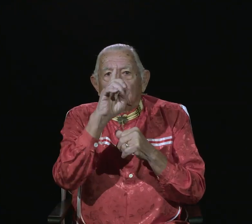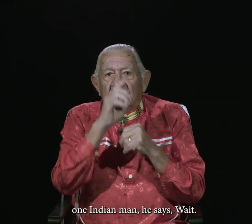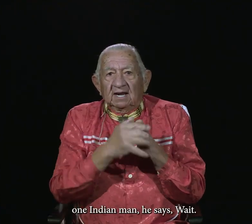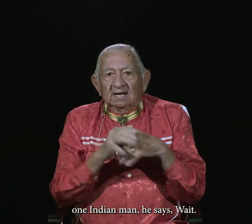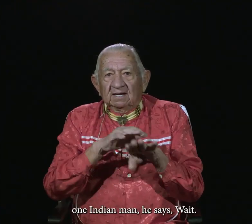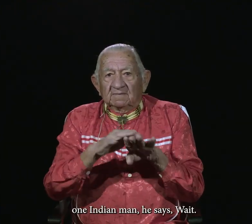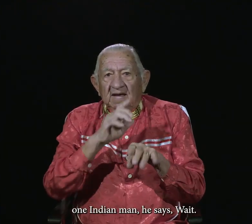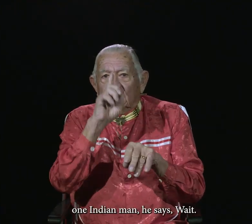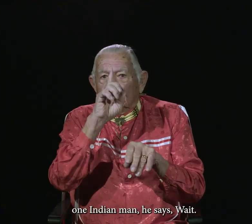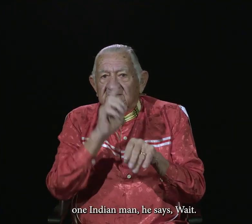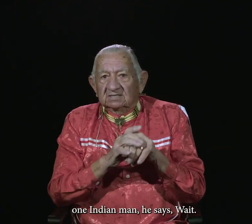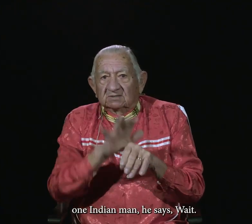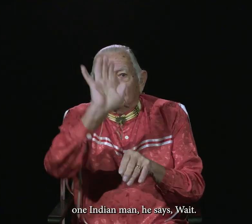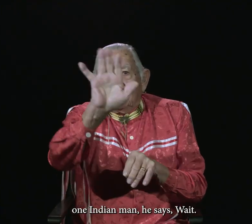One Indian man, he says, "Wait,